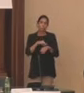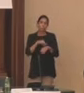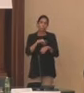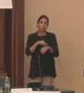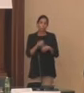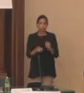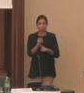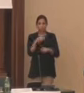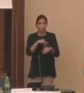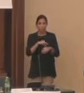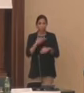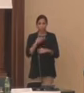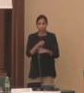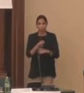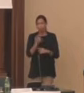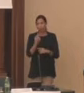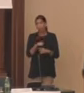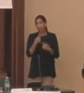Dr. Andrea Stramezzi.